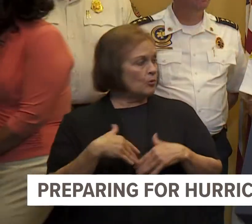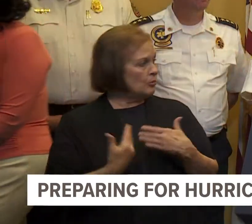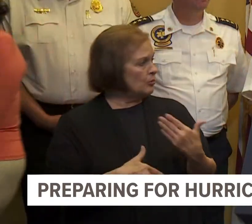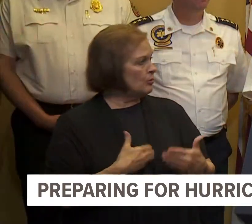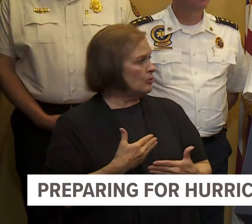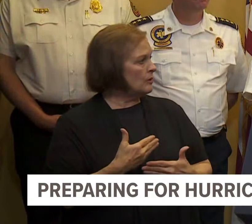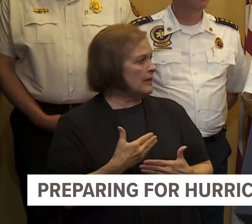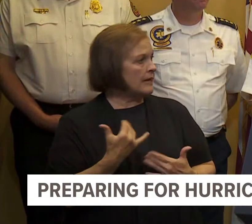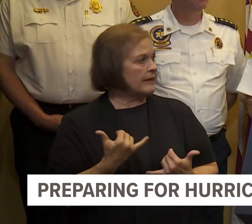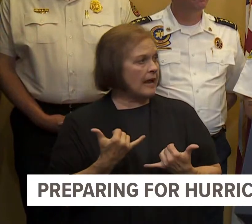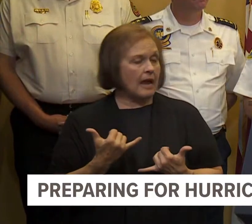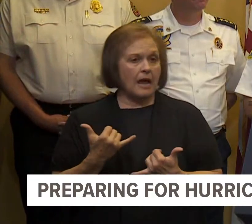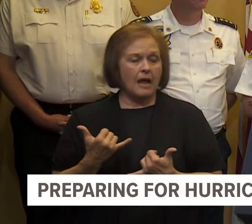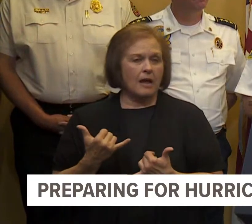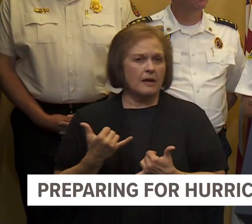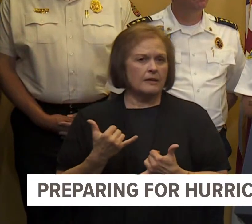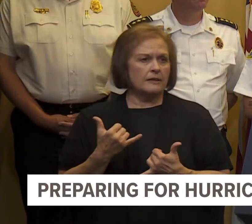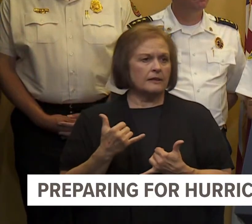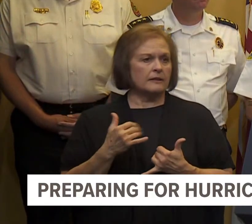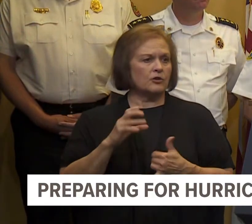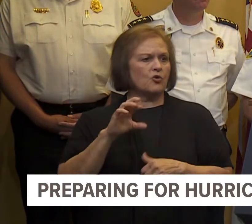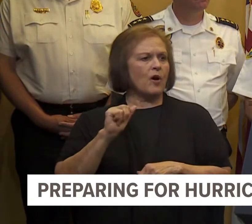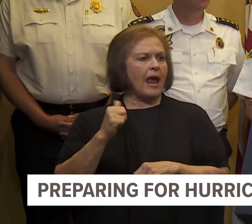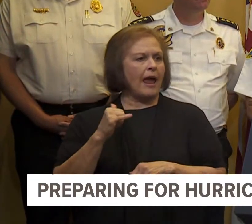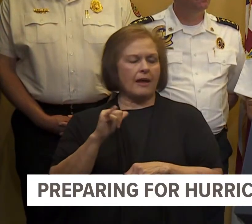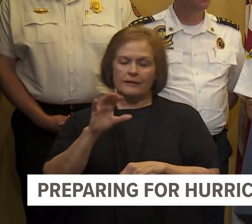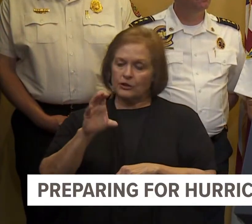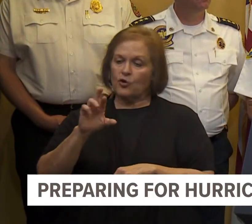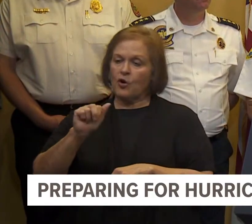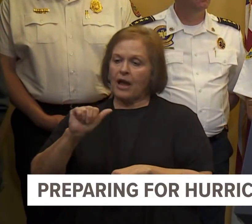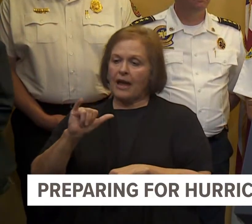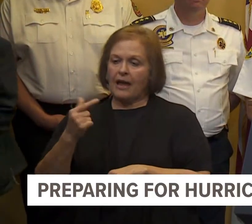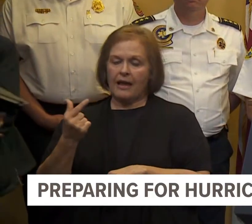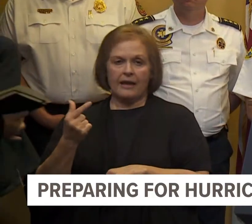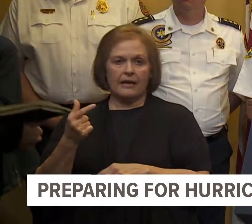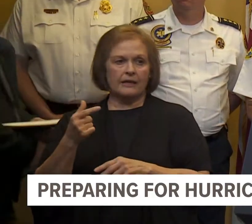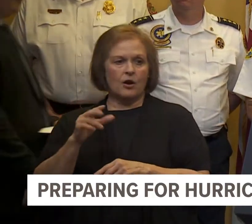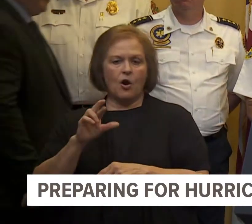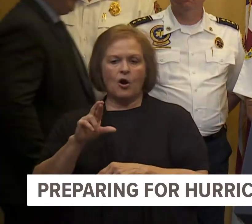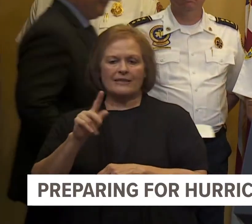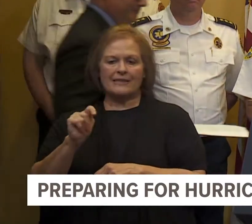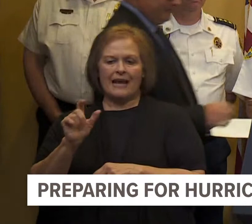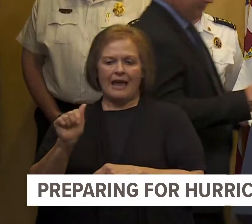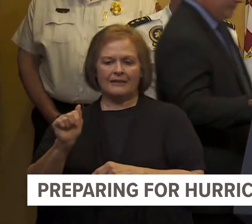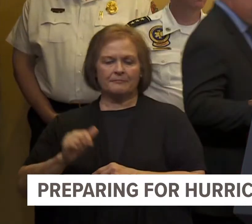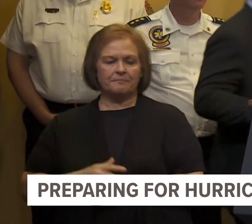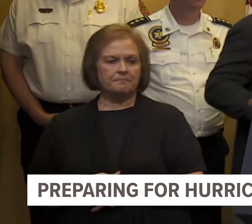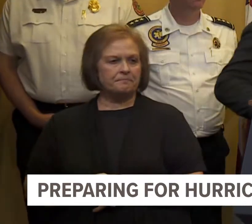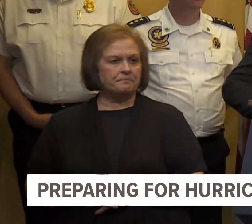it going. I'm going to ask Mr. Toomey Craig, Emergency Management Director, RTA.